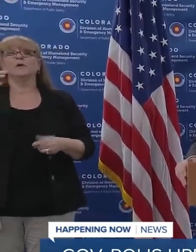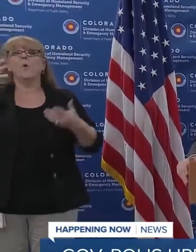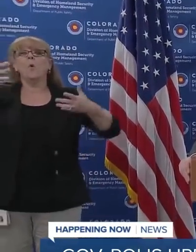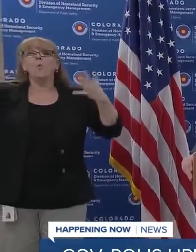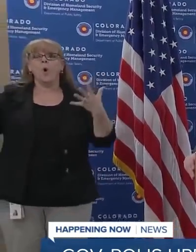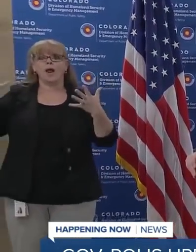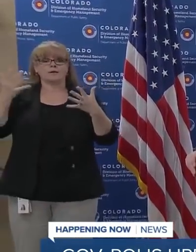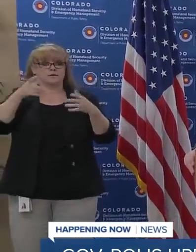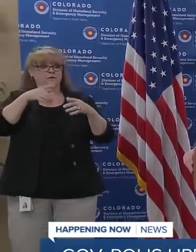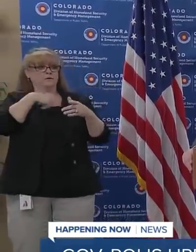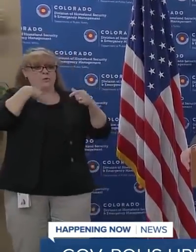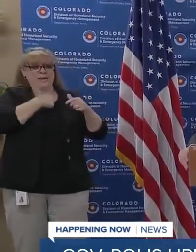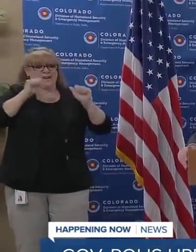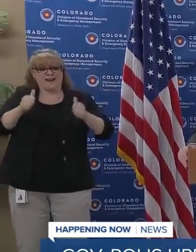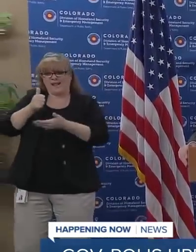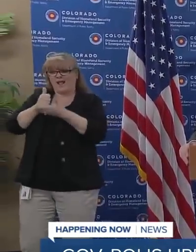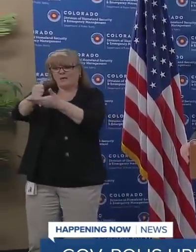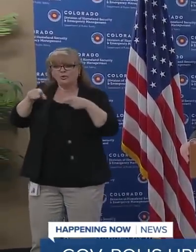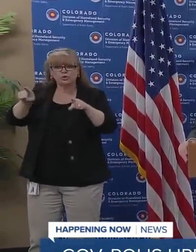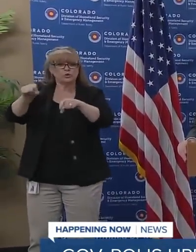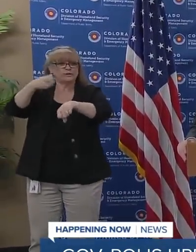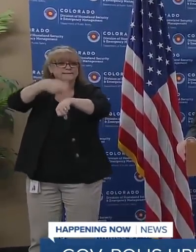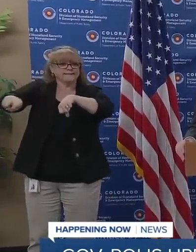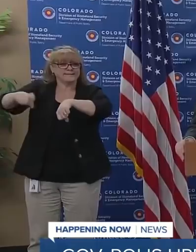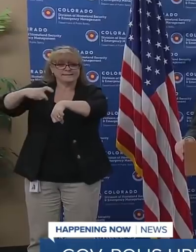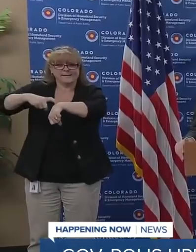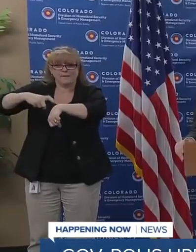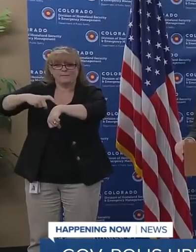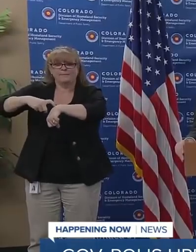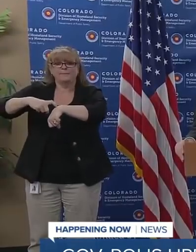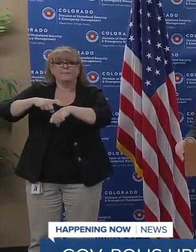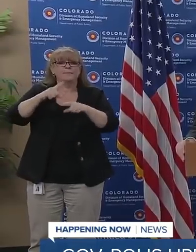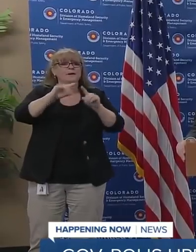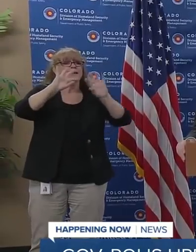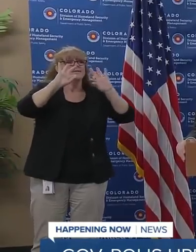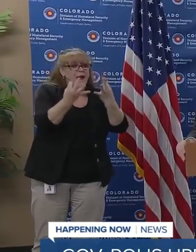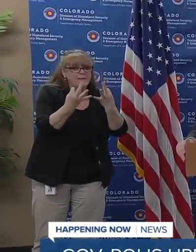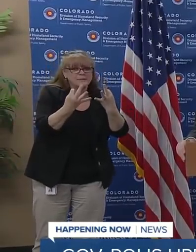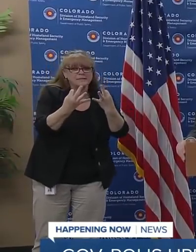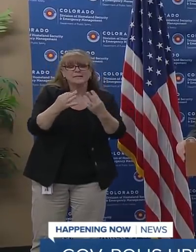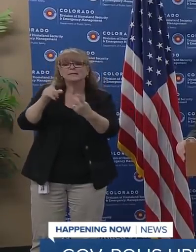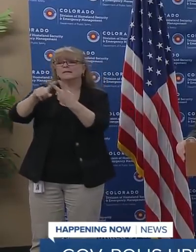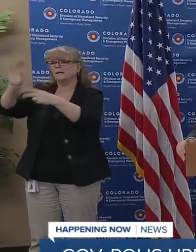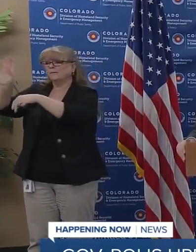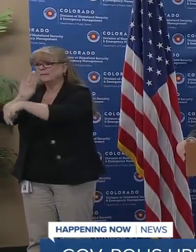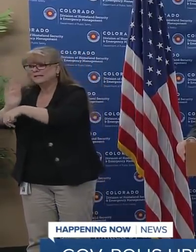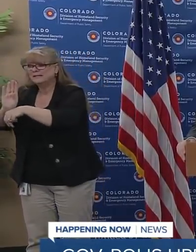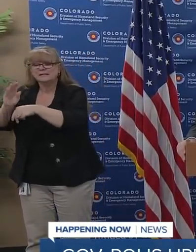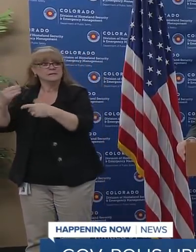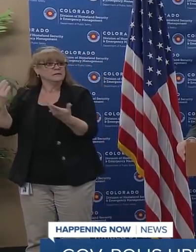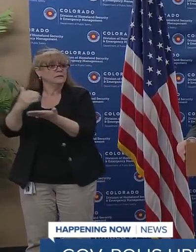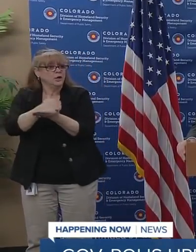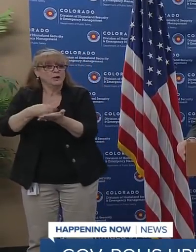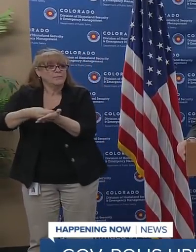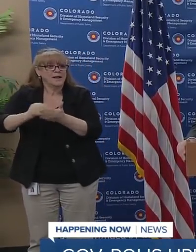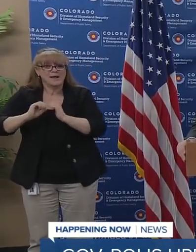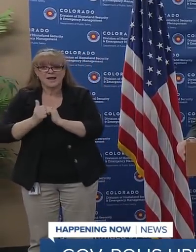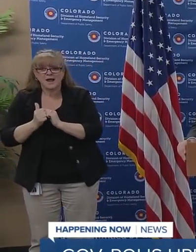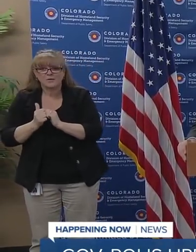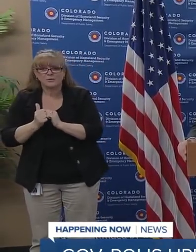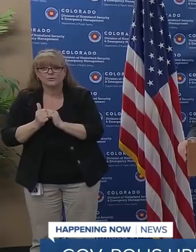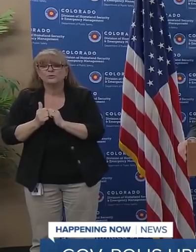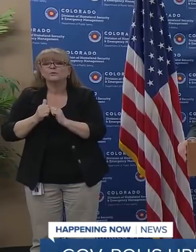that families and businesses that aren't getting paid or aren't getting revenue get more time, no interest, no penalties, to file and